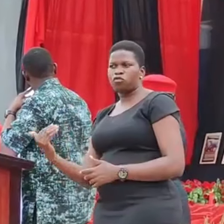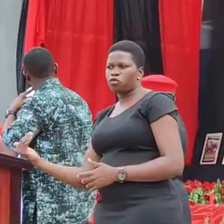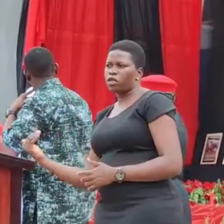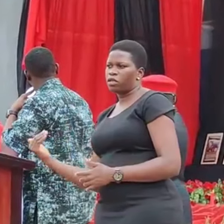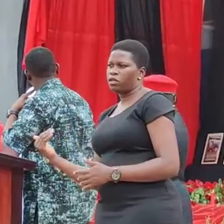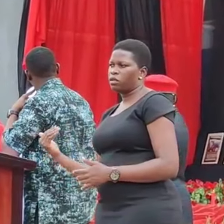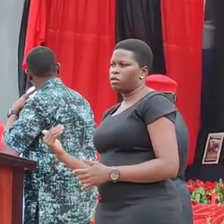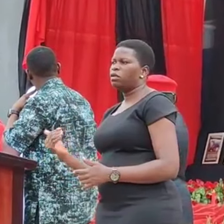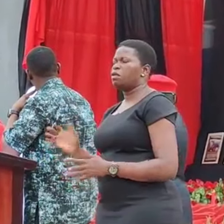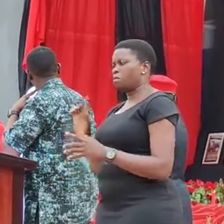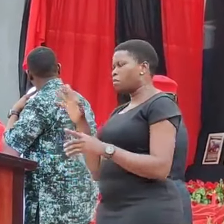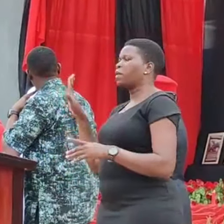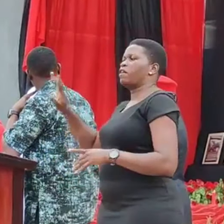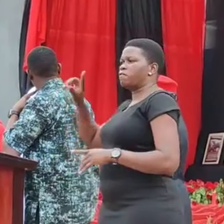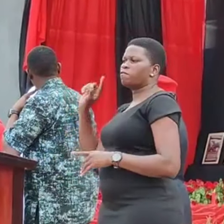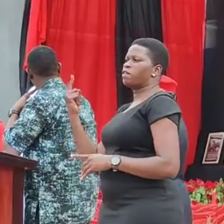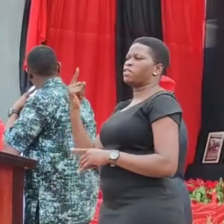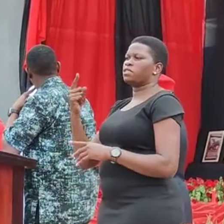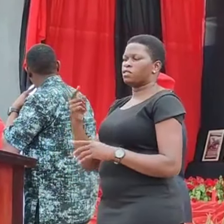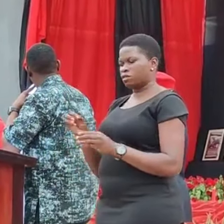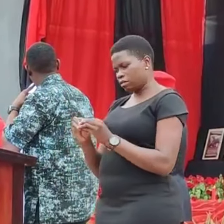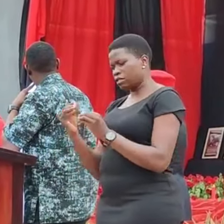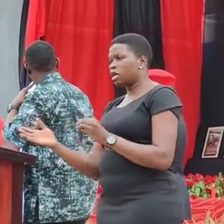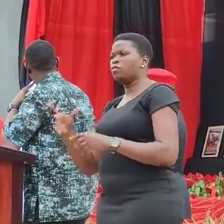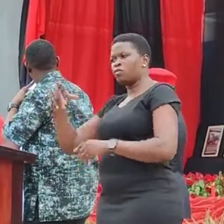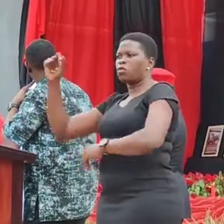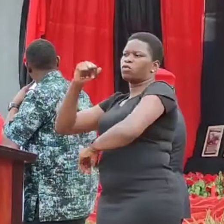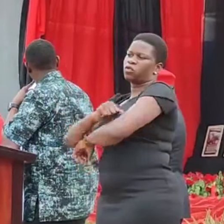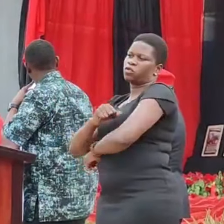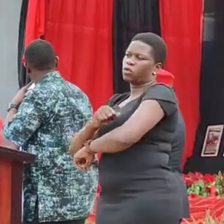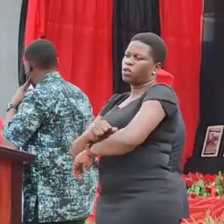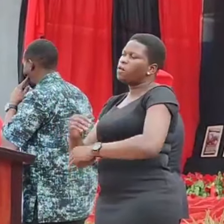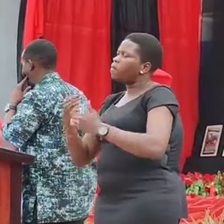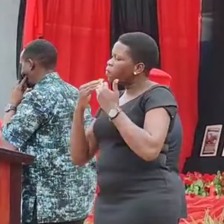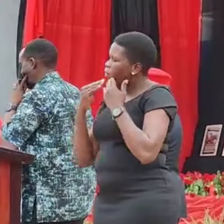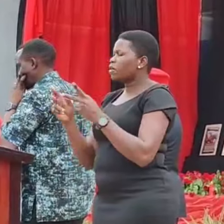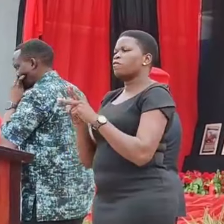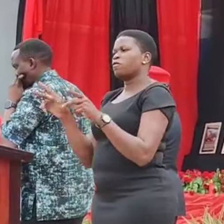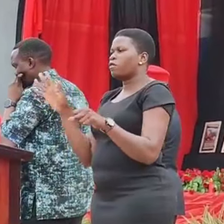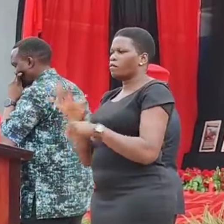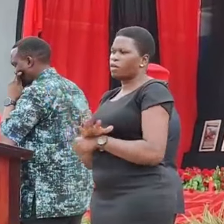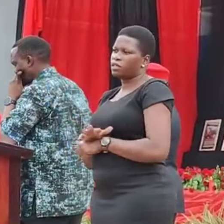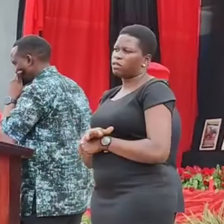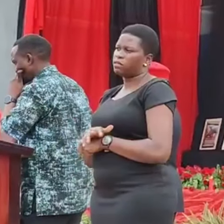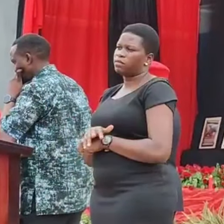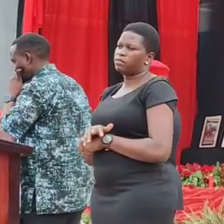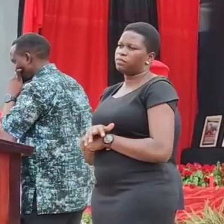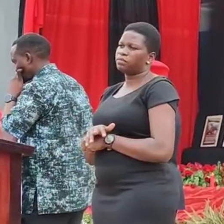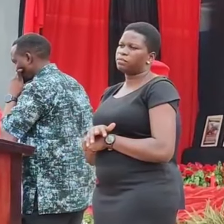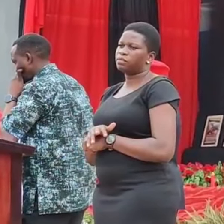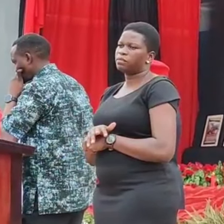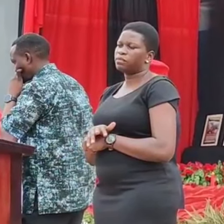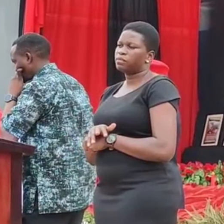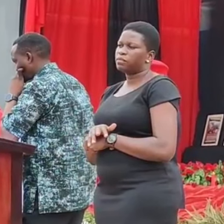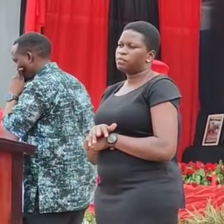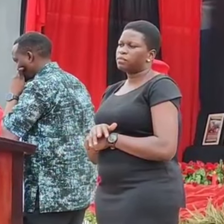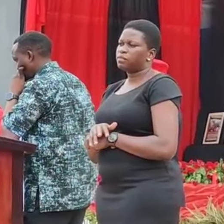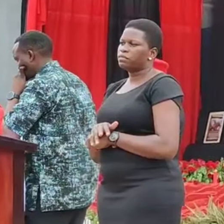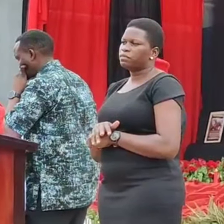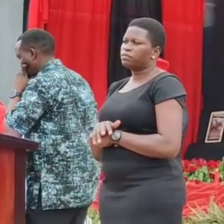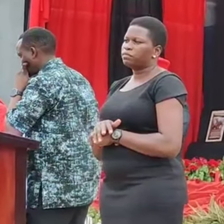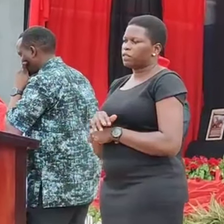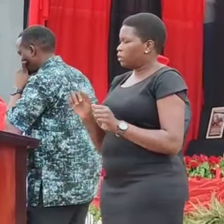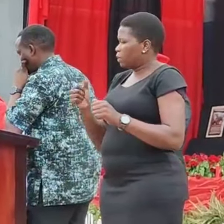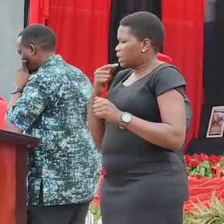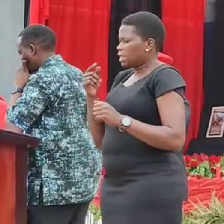indeed, my firstborn is going to school. I thank you very much. She will not really say